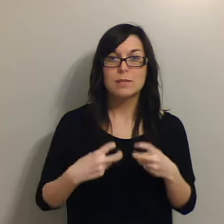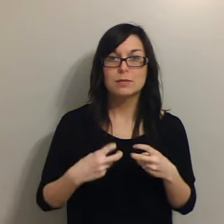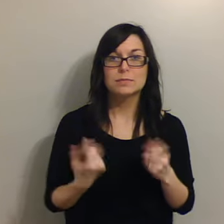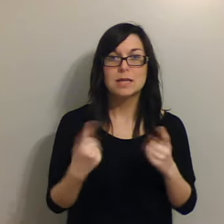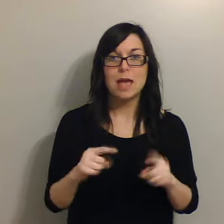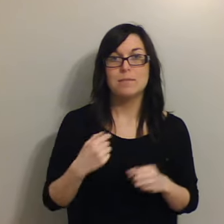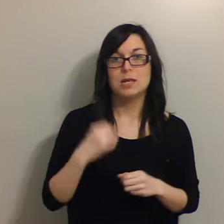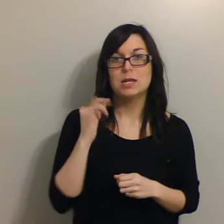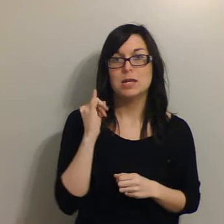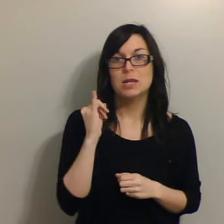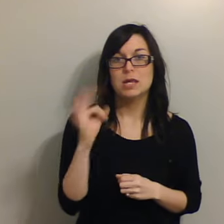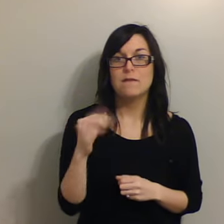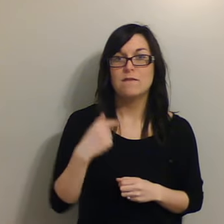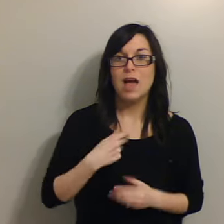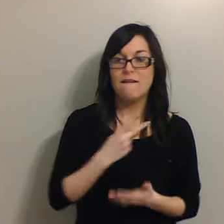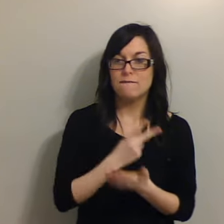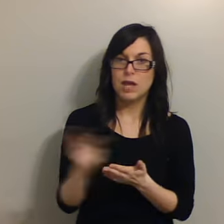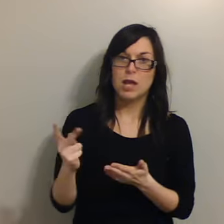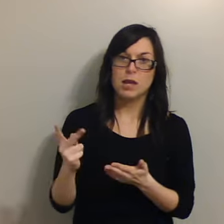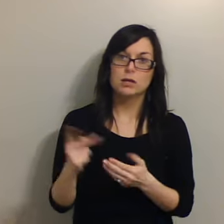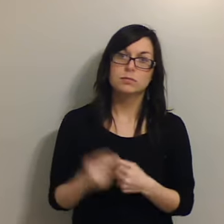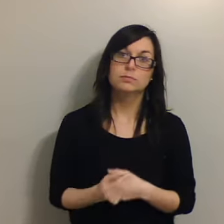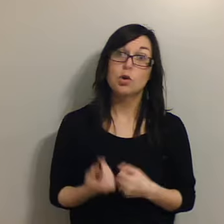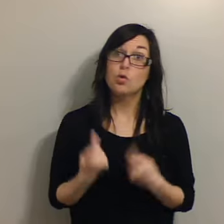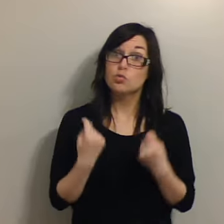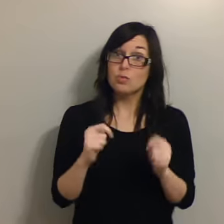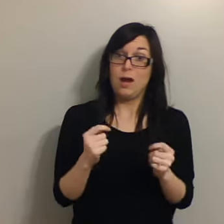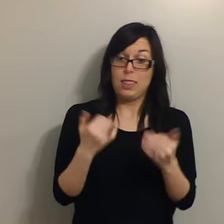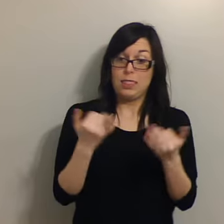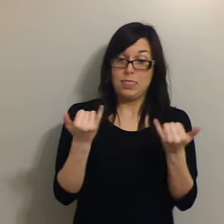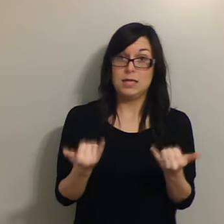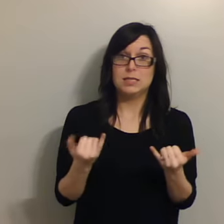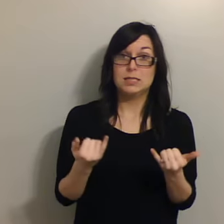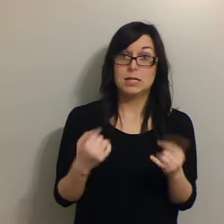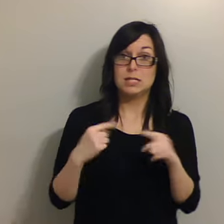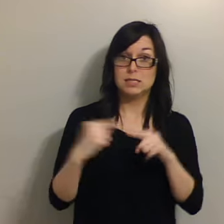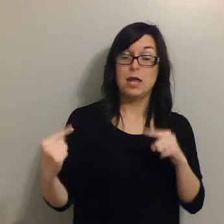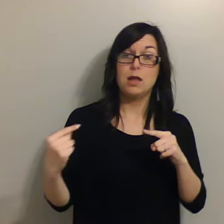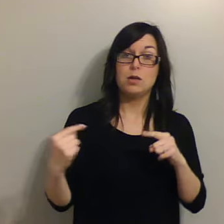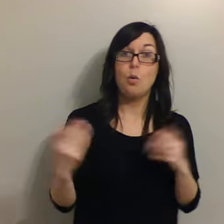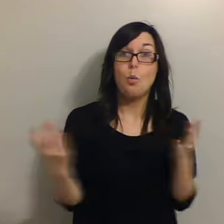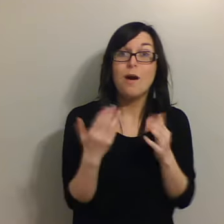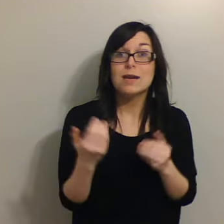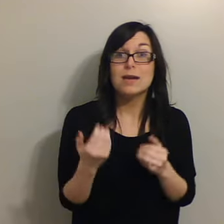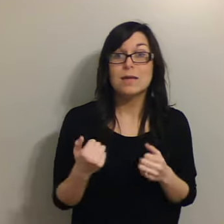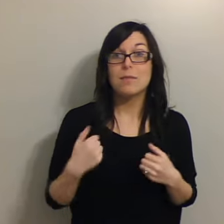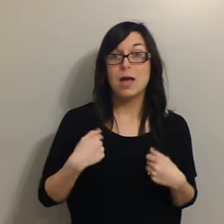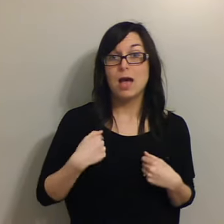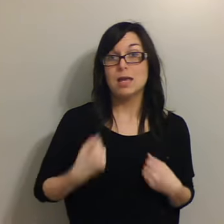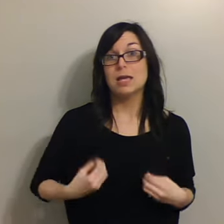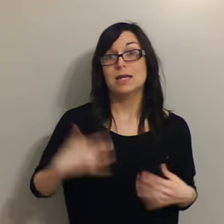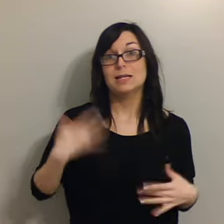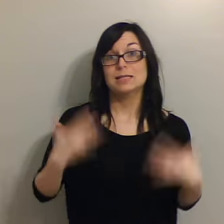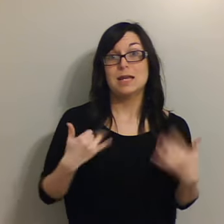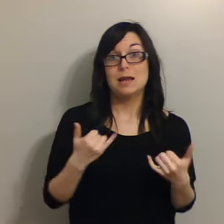try some of these questions instead. What am I excited about today? What challenges can I